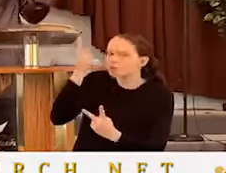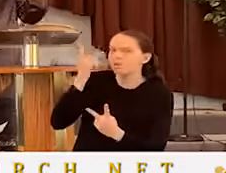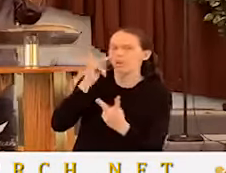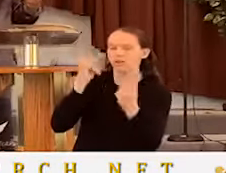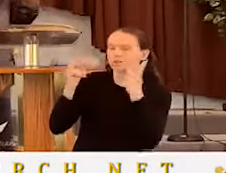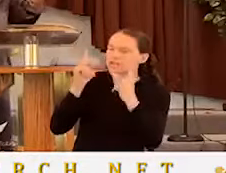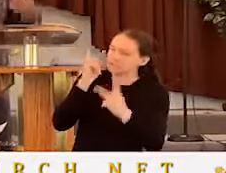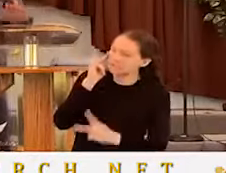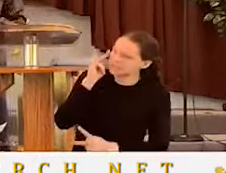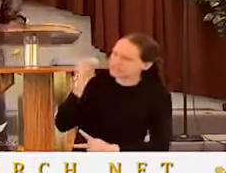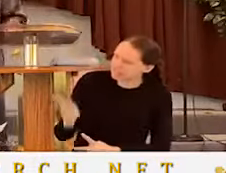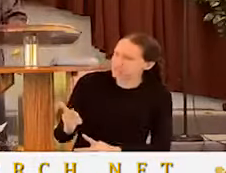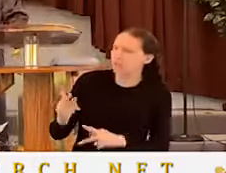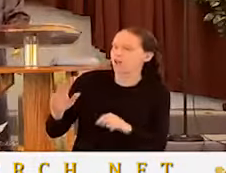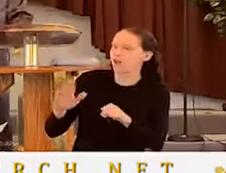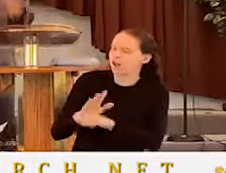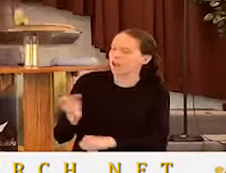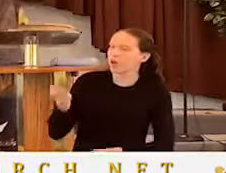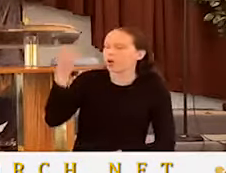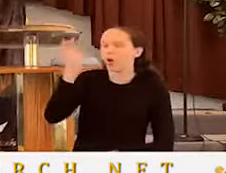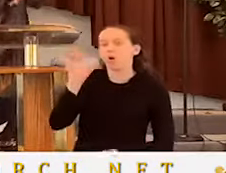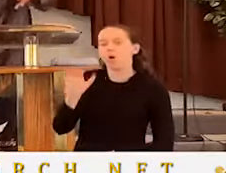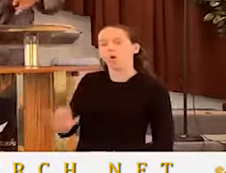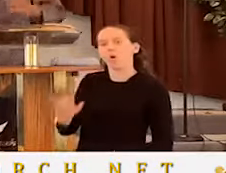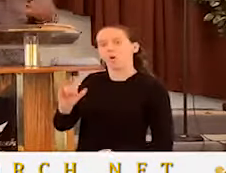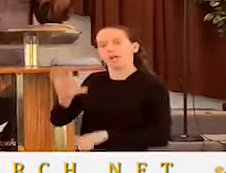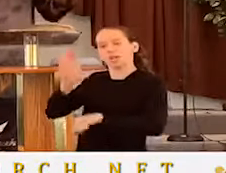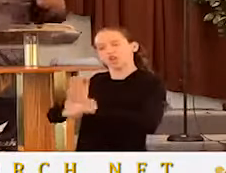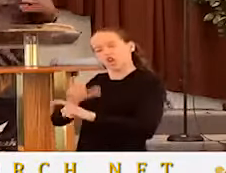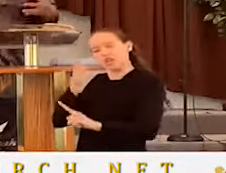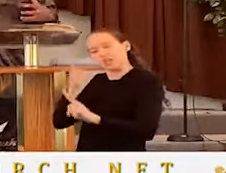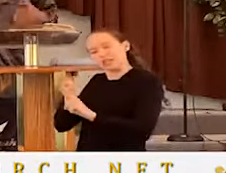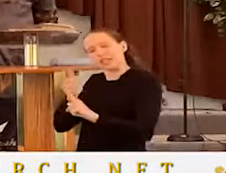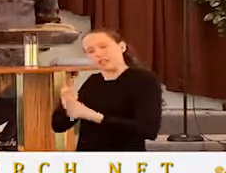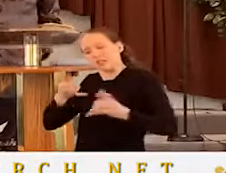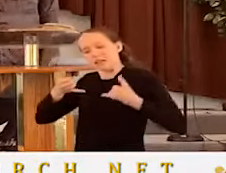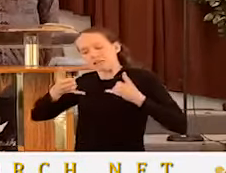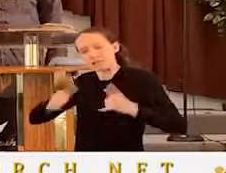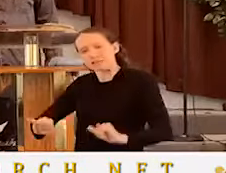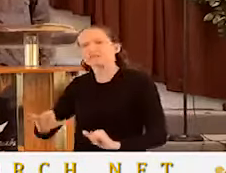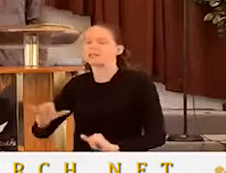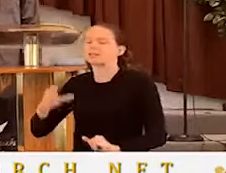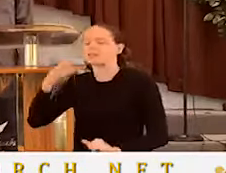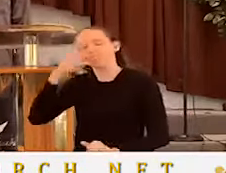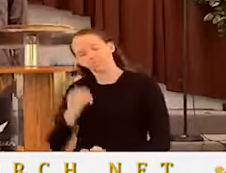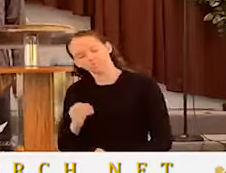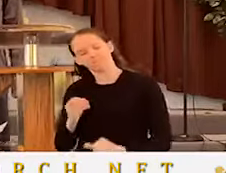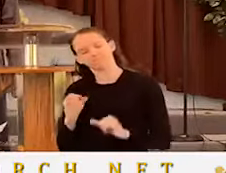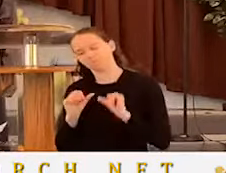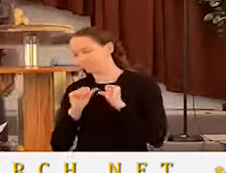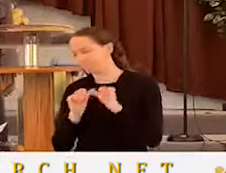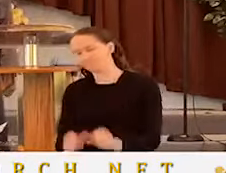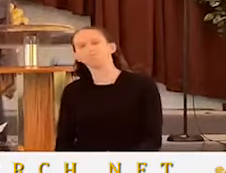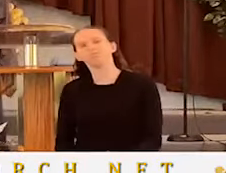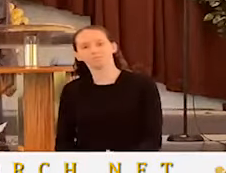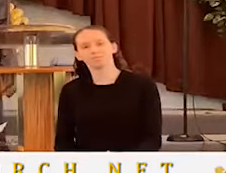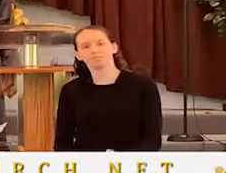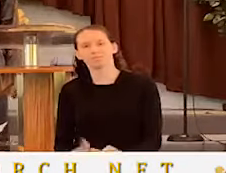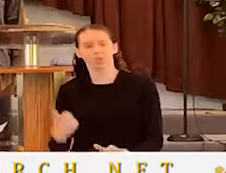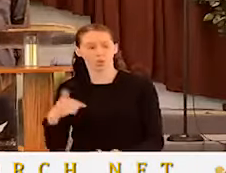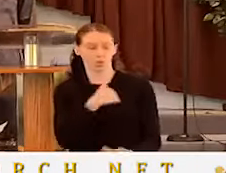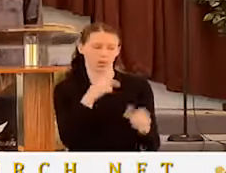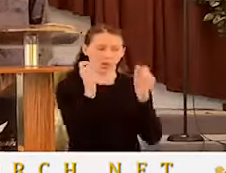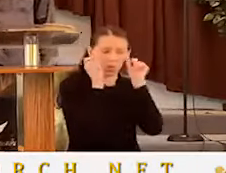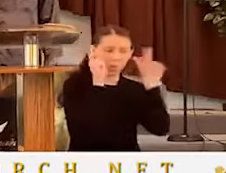account or visual understanding that the church is still fast asleep. We have not